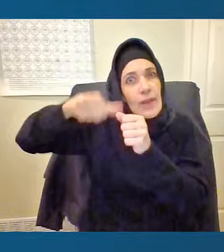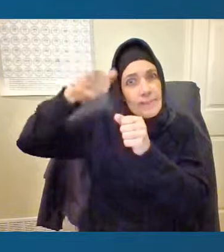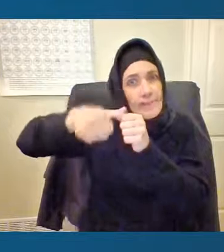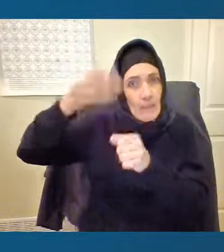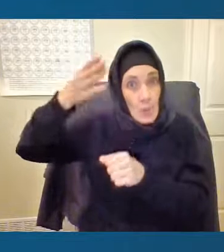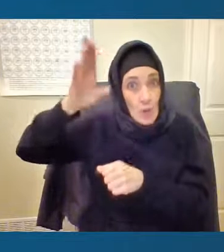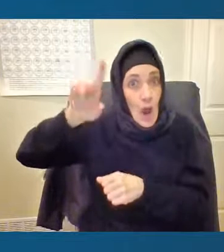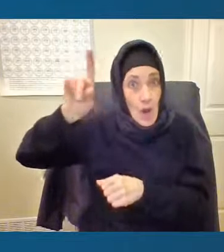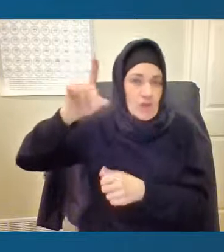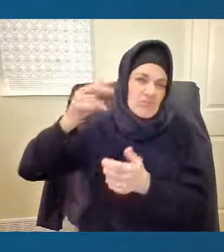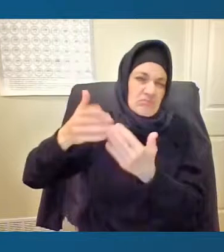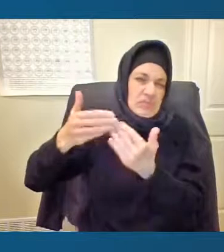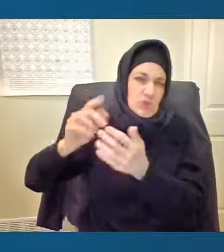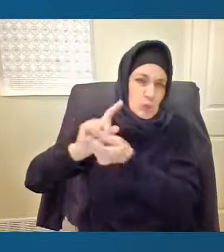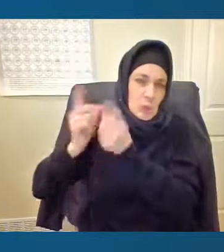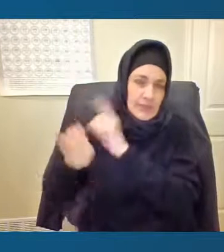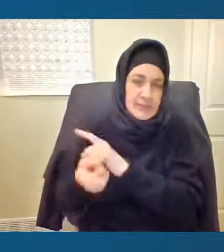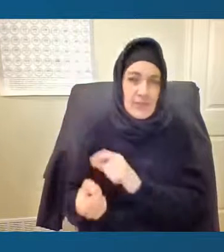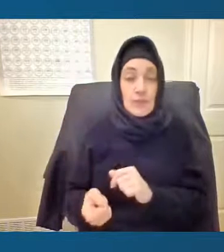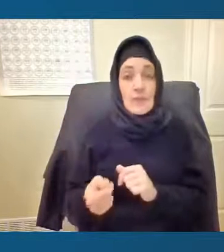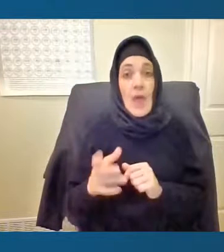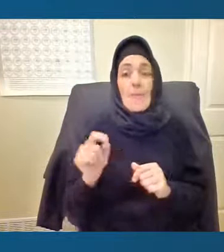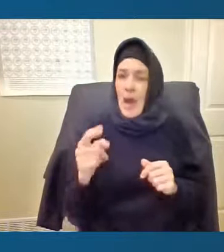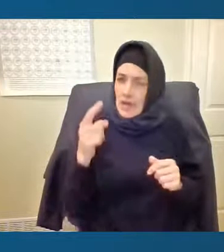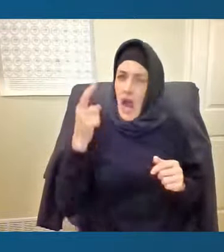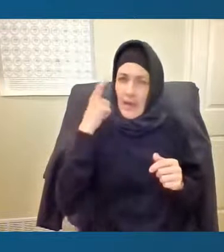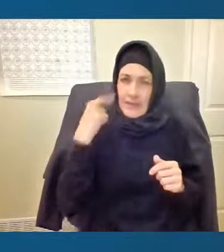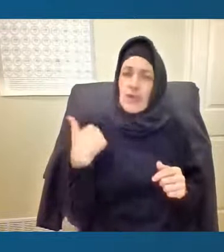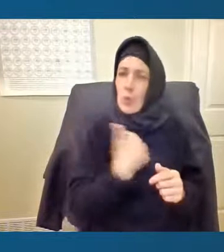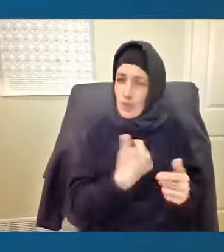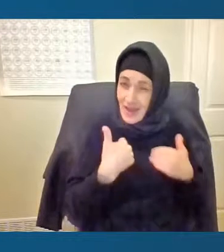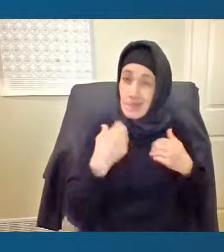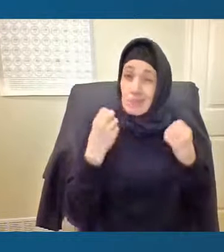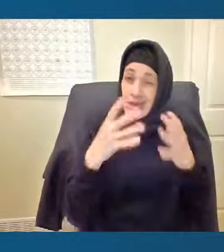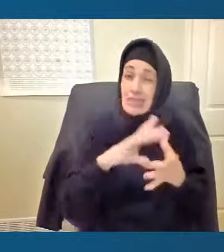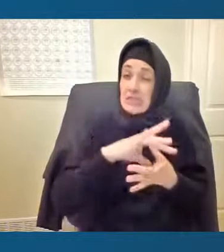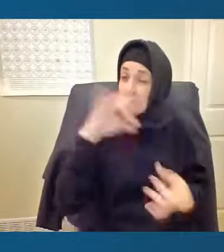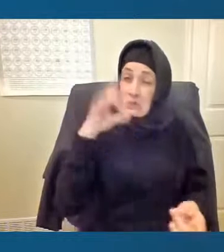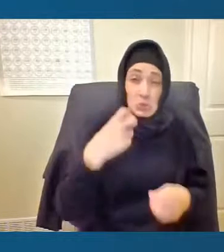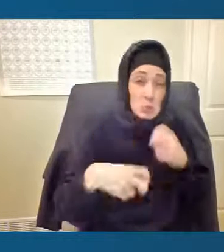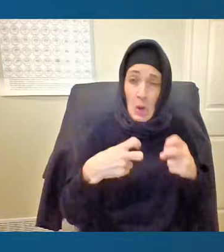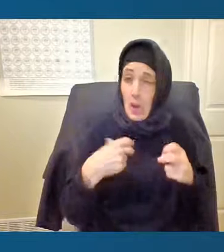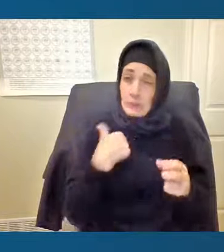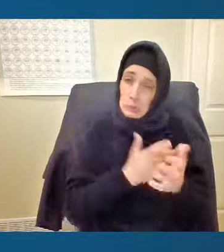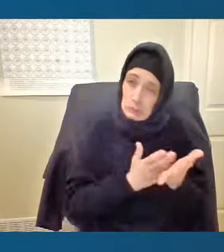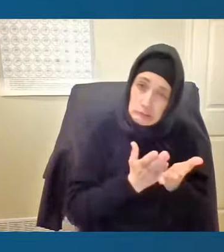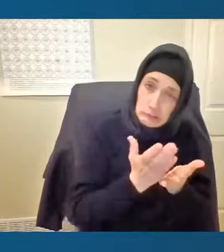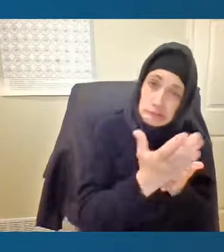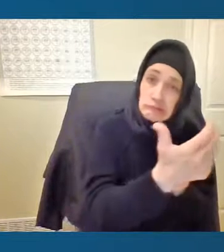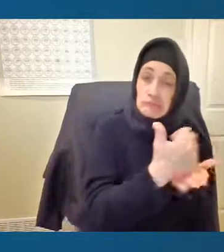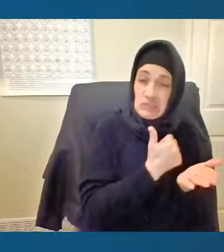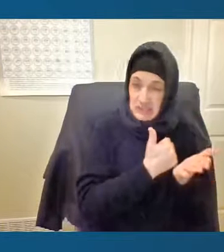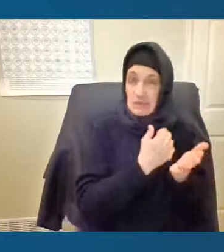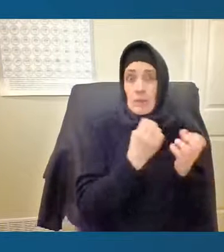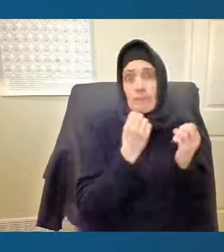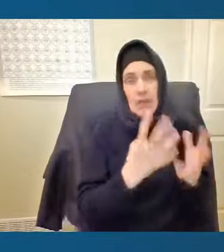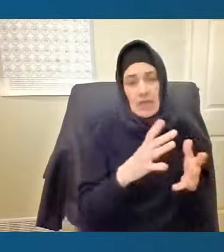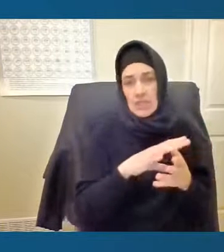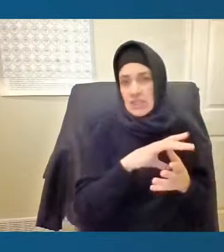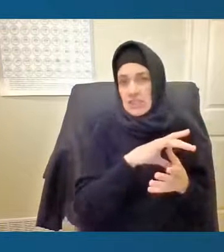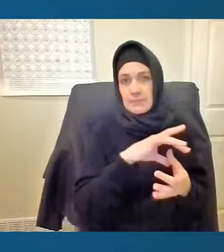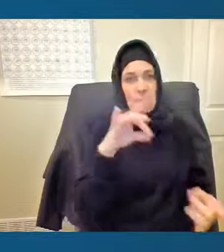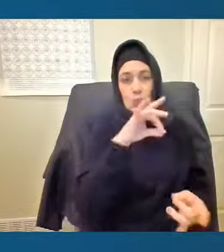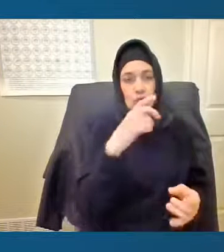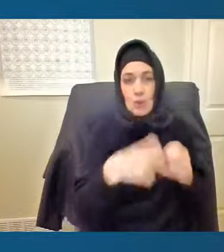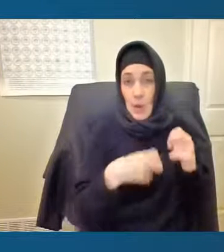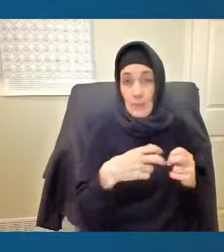I think there's a lot of like spiritual problems we go through, guys, a lot. And we, the only issue is that we haven't attached